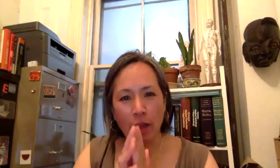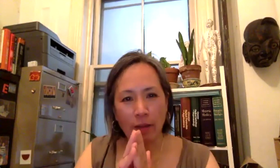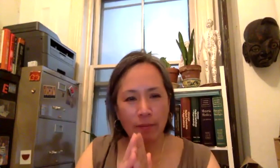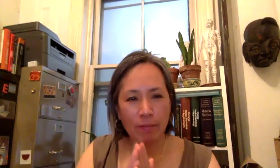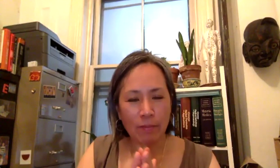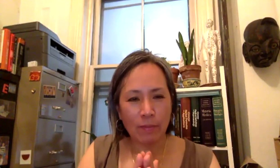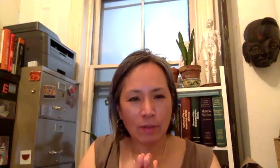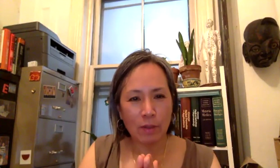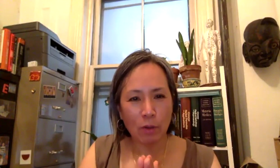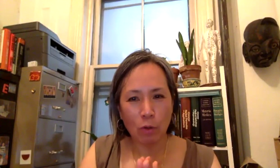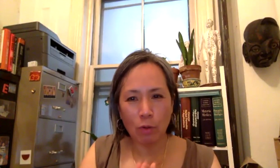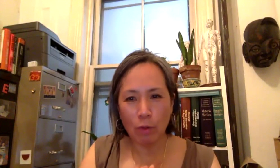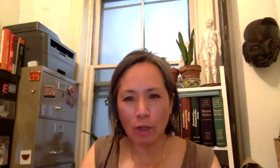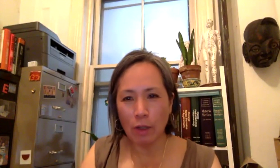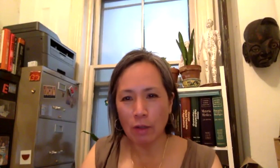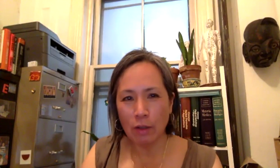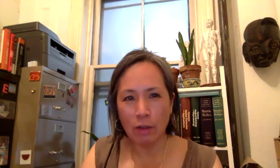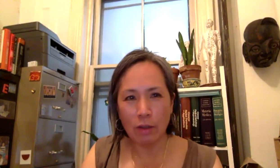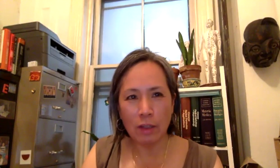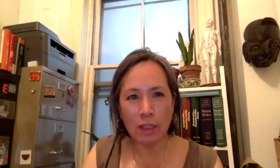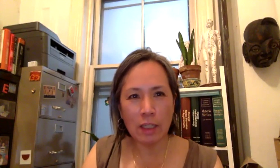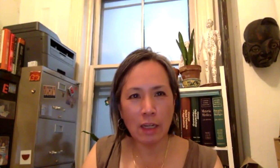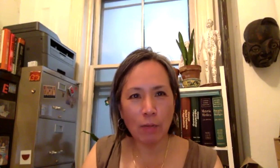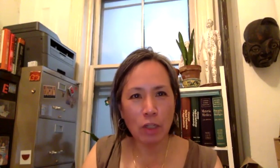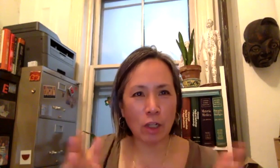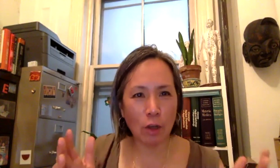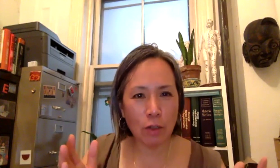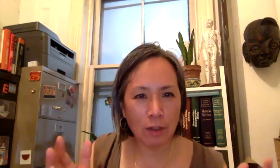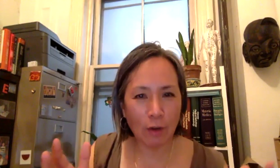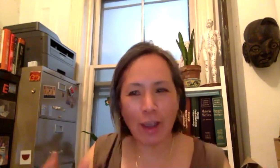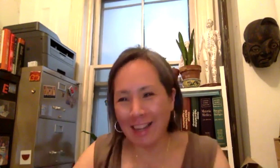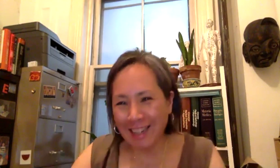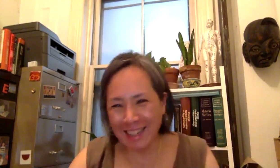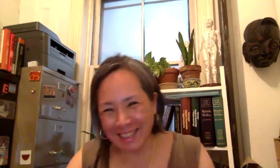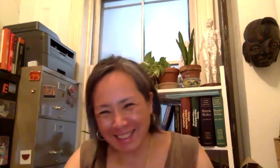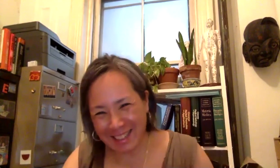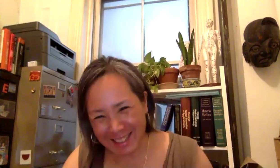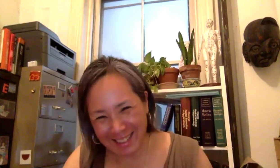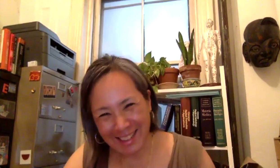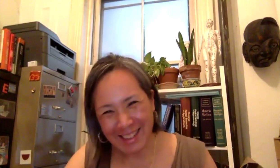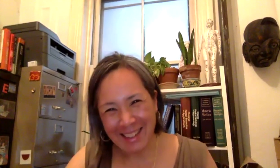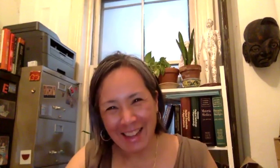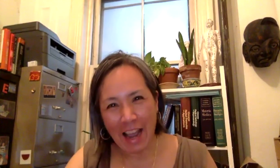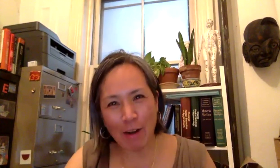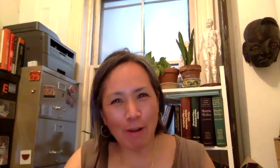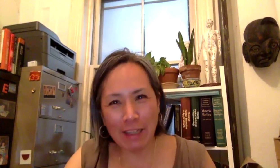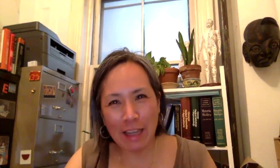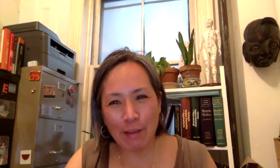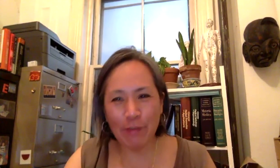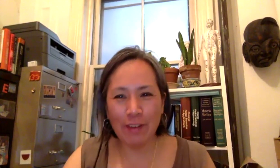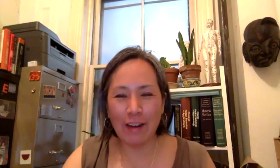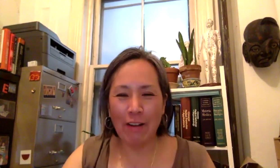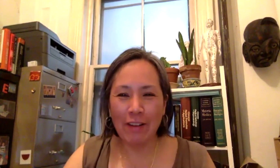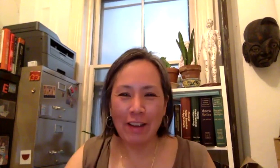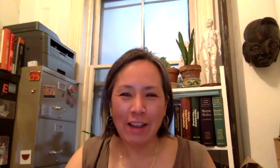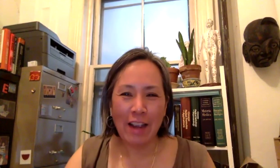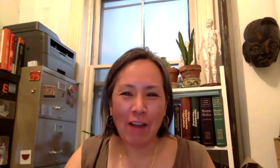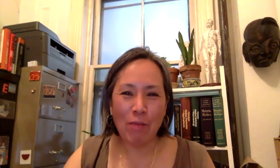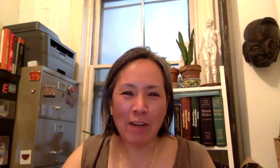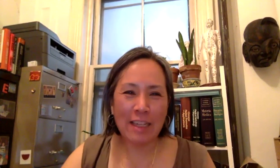Thanks, everybody. So Thank you. Is this Thank it? you. We just, okay. I don't want to leave.